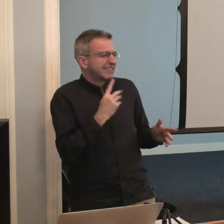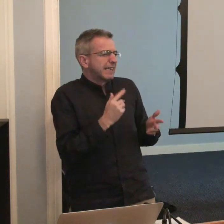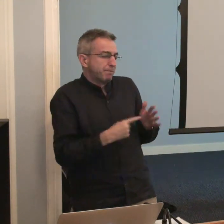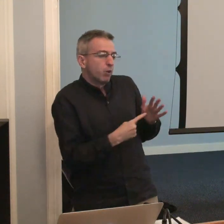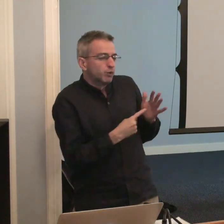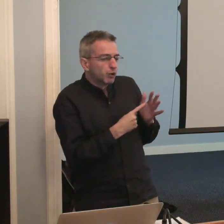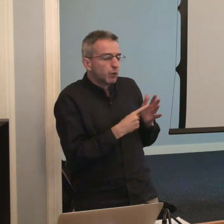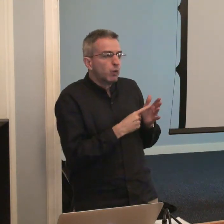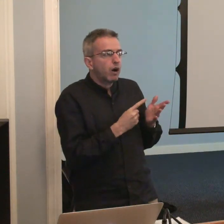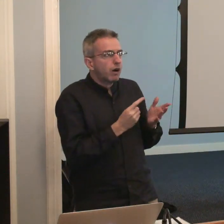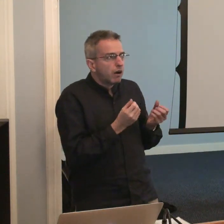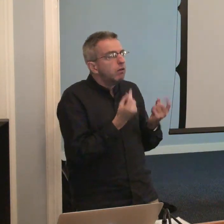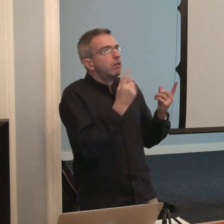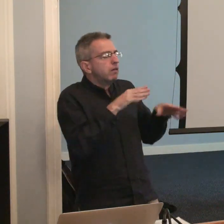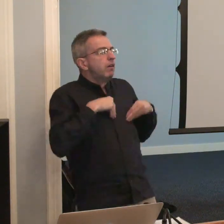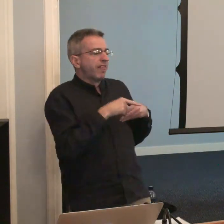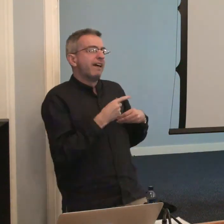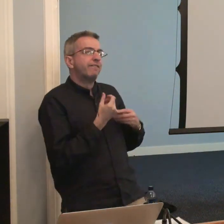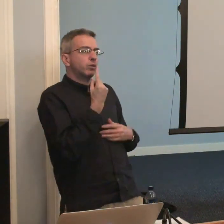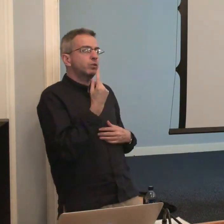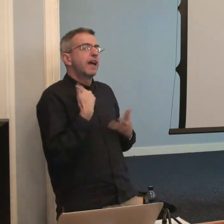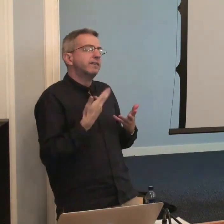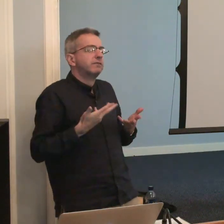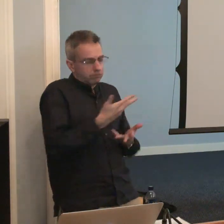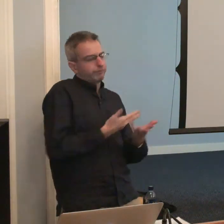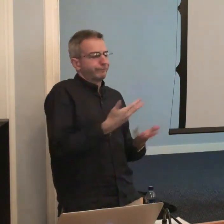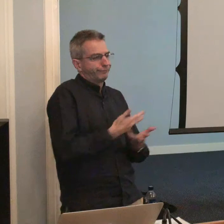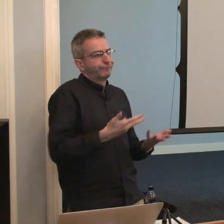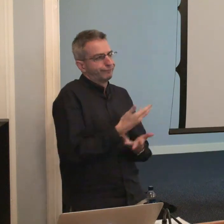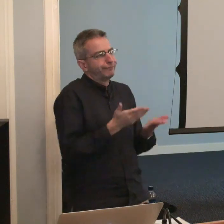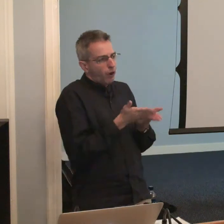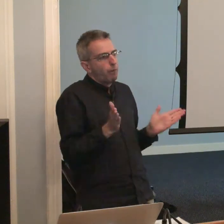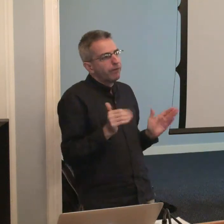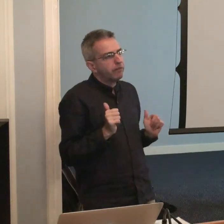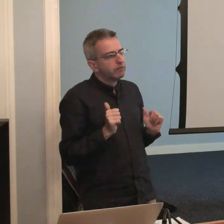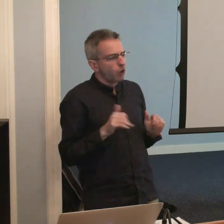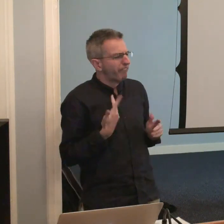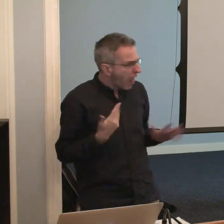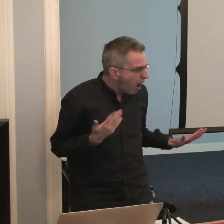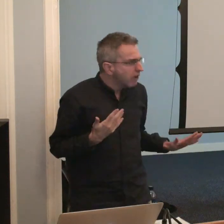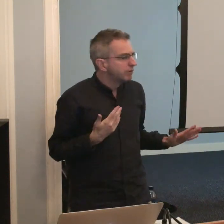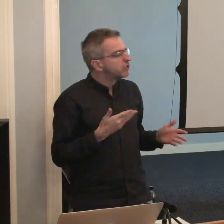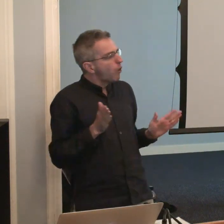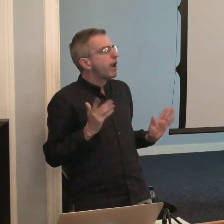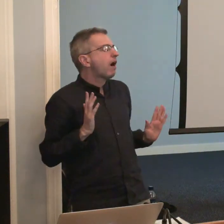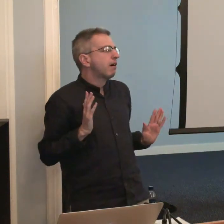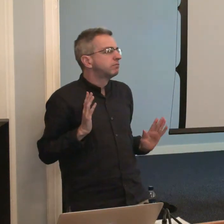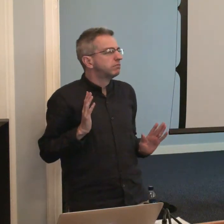factors. What I think is important as well is to be aware of that and include that within discussions on the wider topic, you know, and